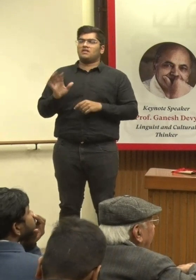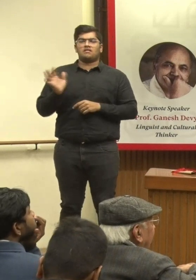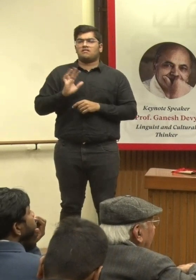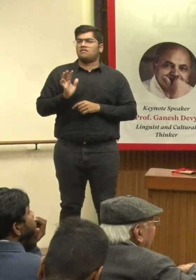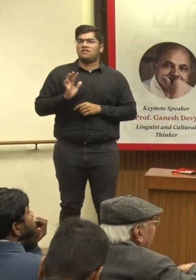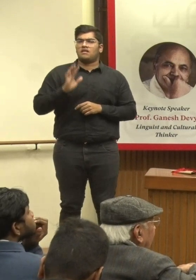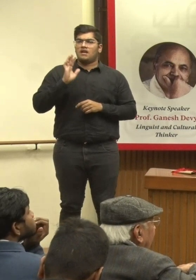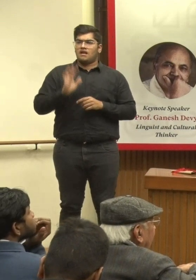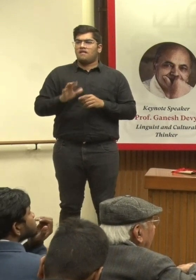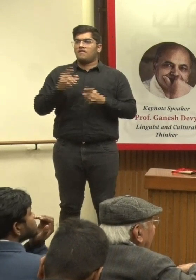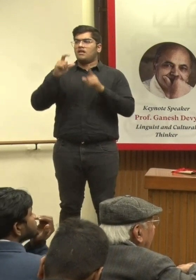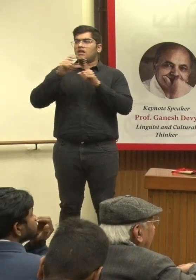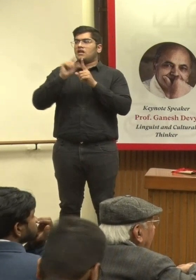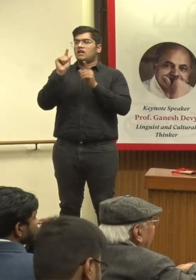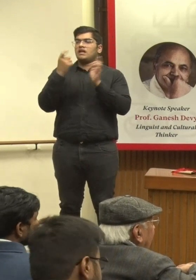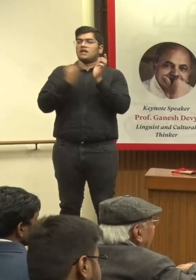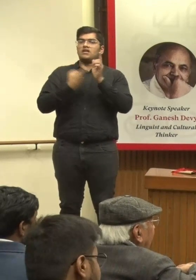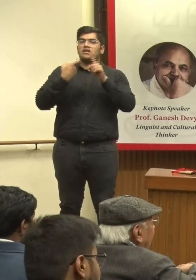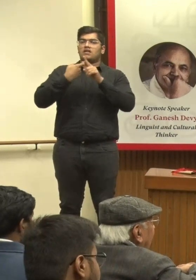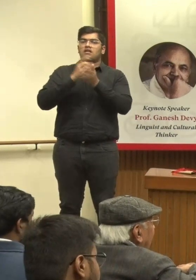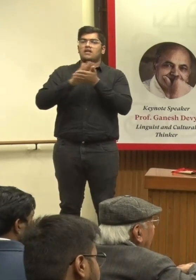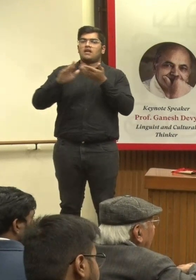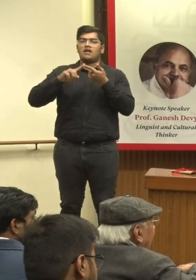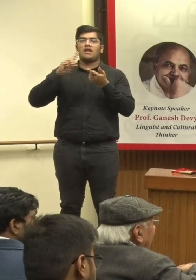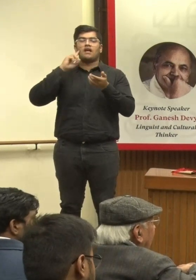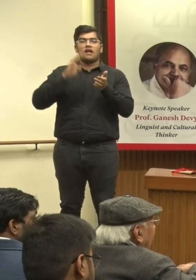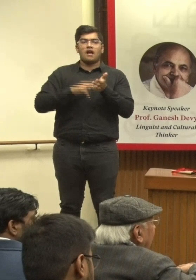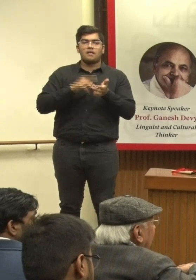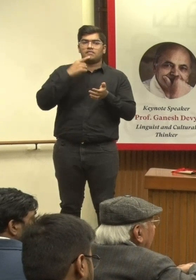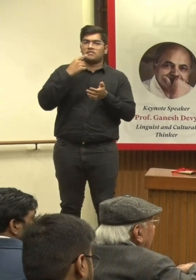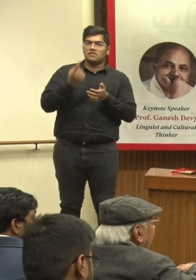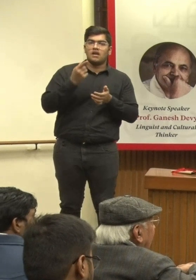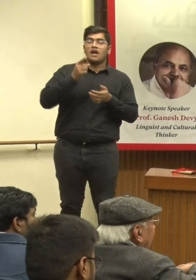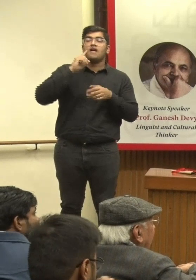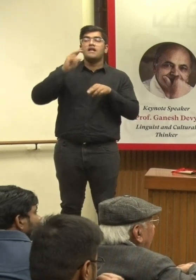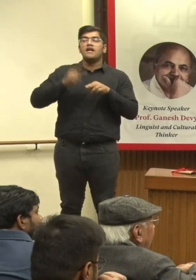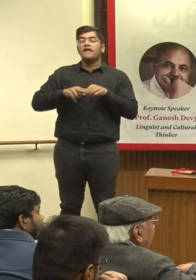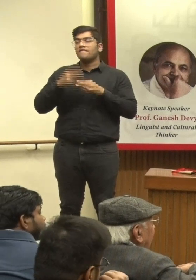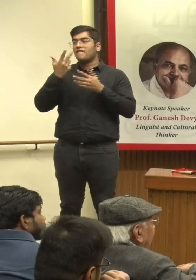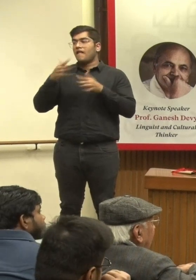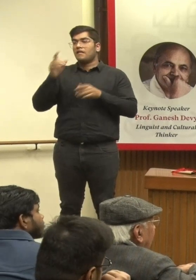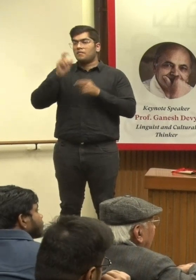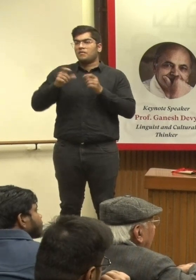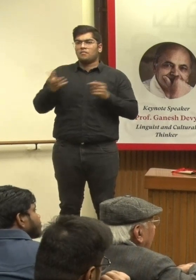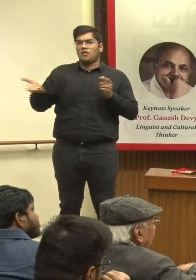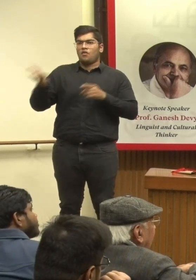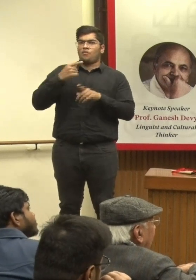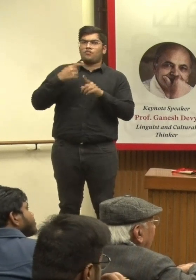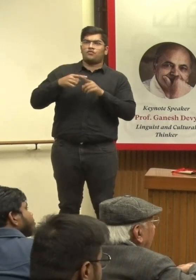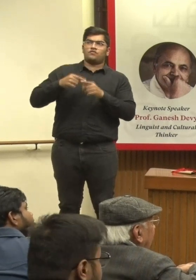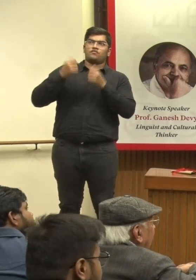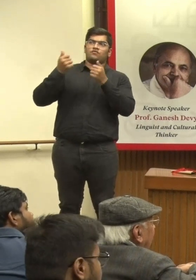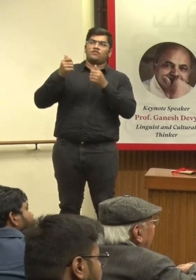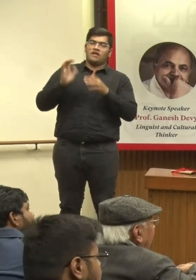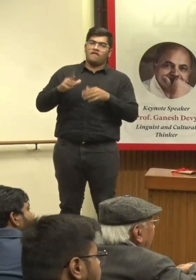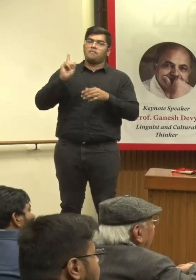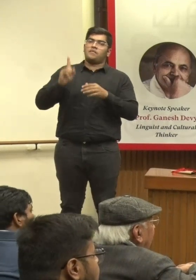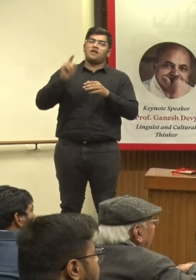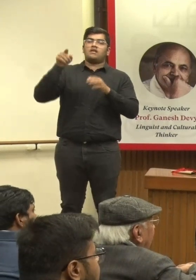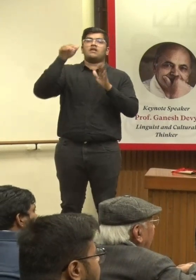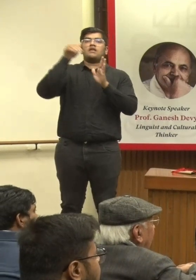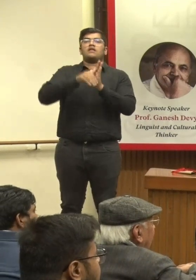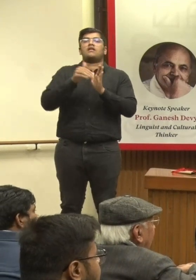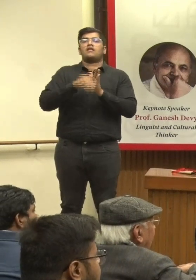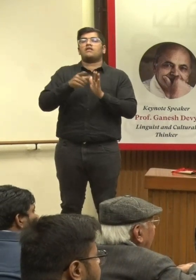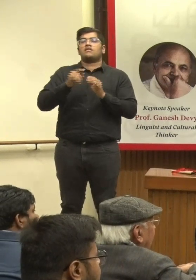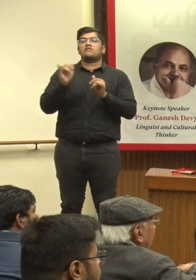as Durkheim said, if a community of saints comes up, at least one of them will be seen as a criminal because that